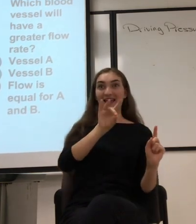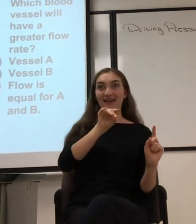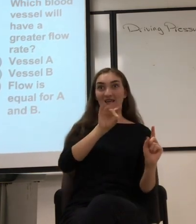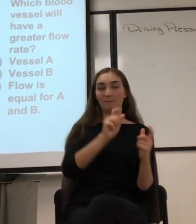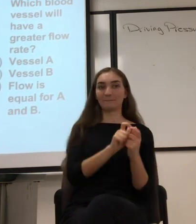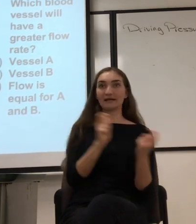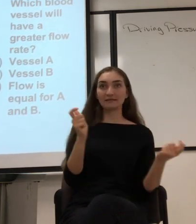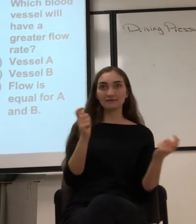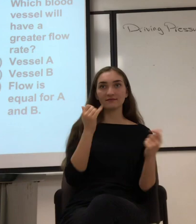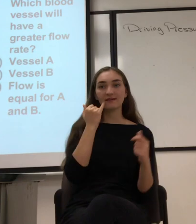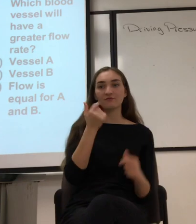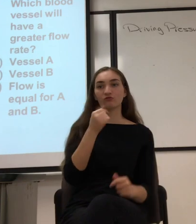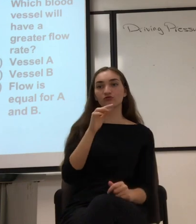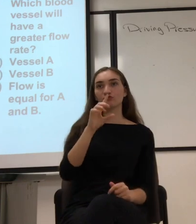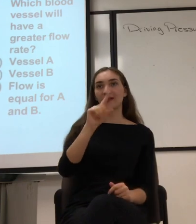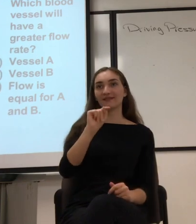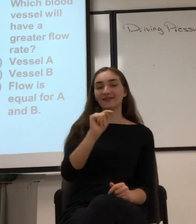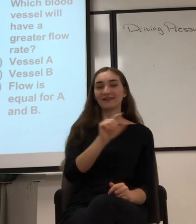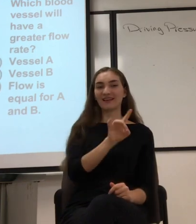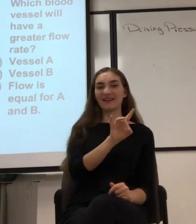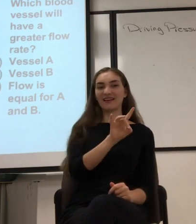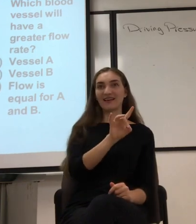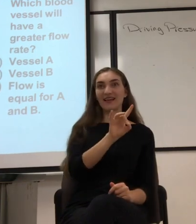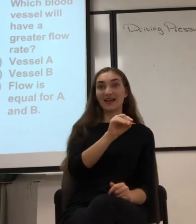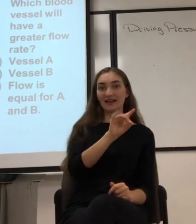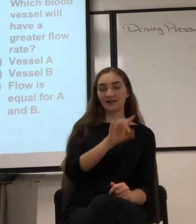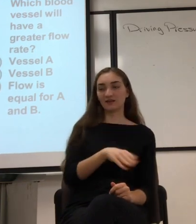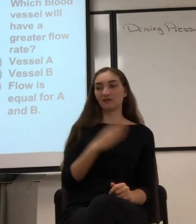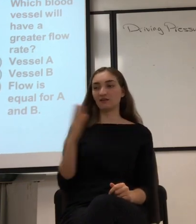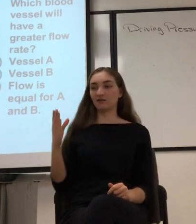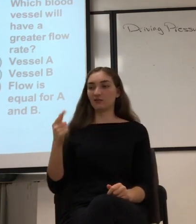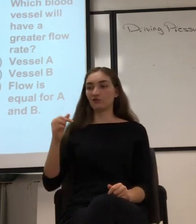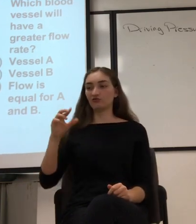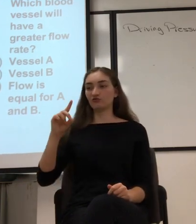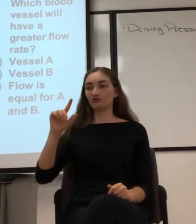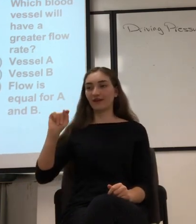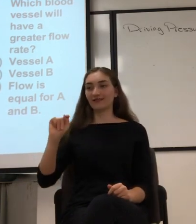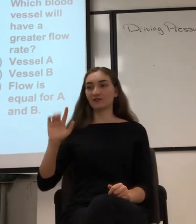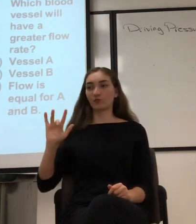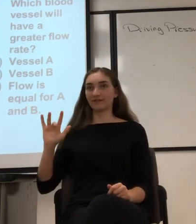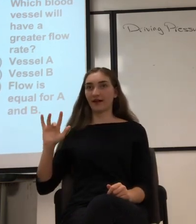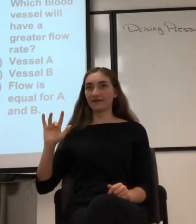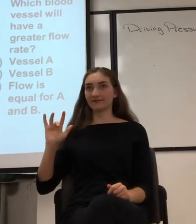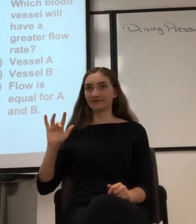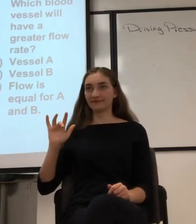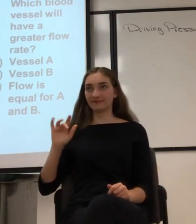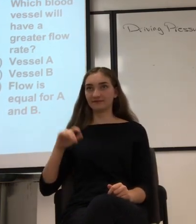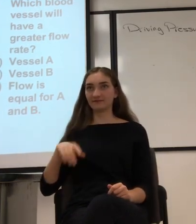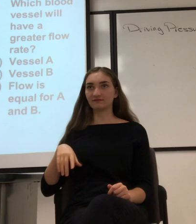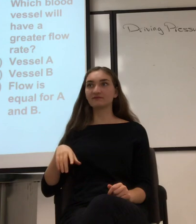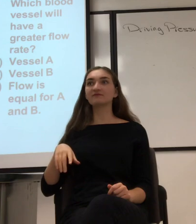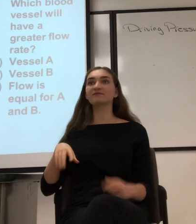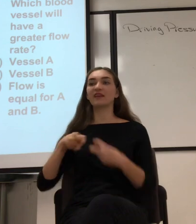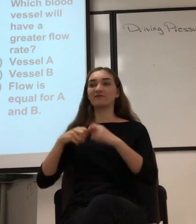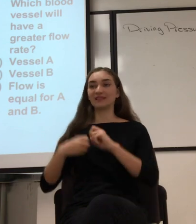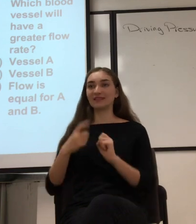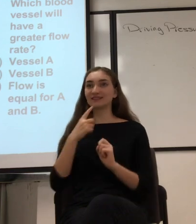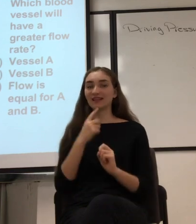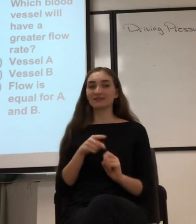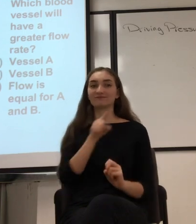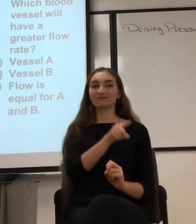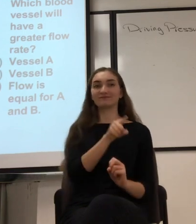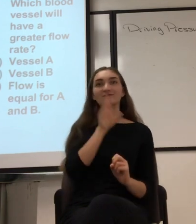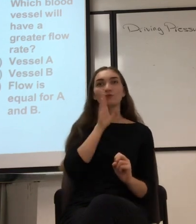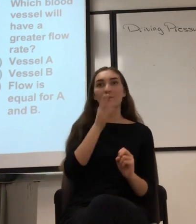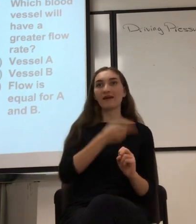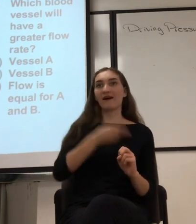So if the gradient is 80, but the gradient is 25, physics says this will have a greater flow rate. So it's the gradient,